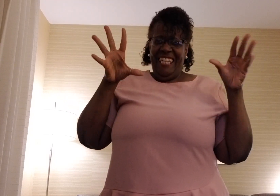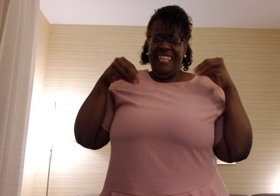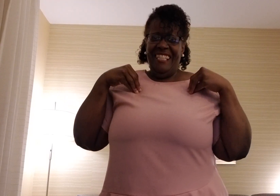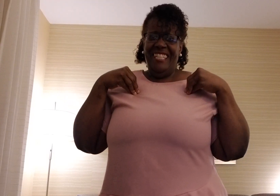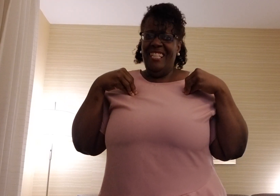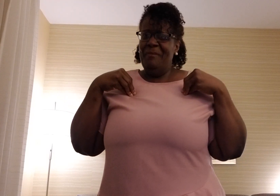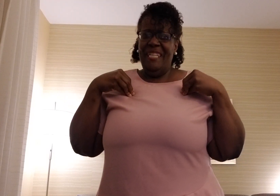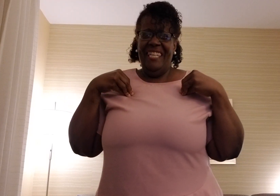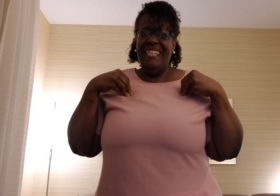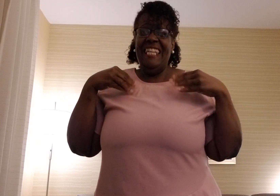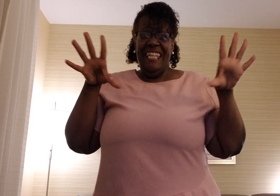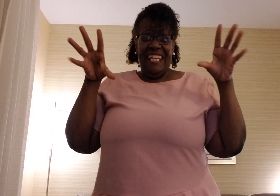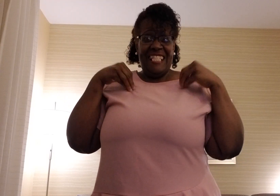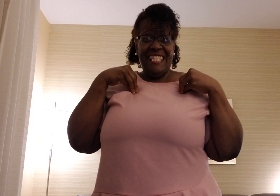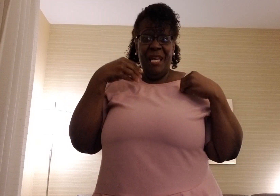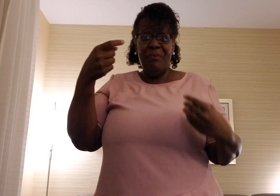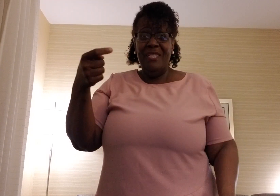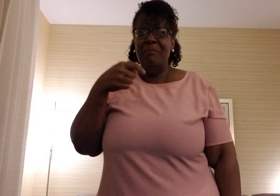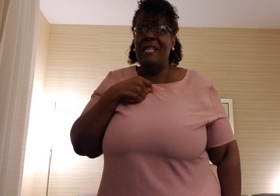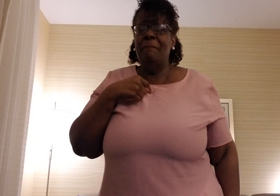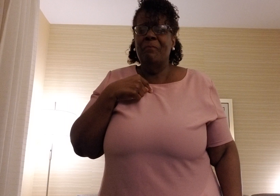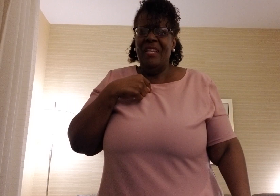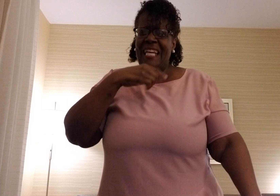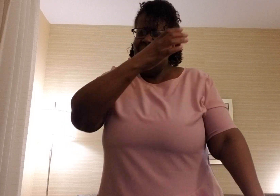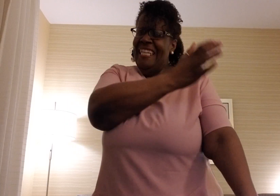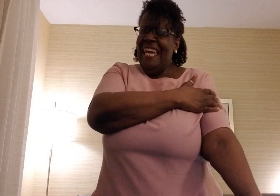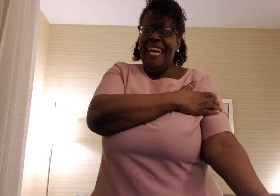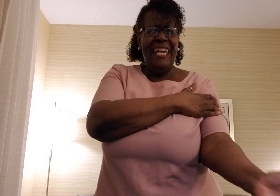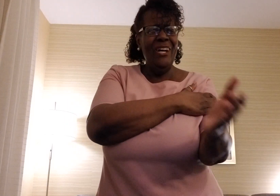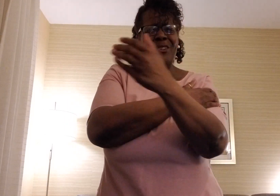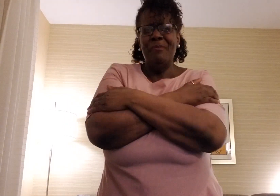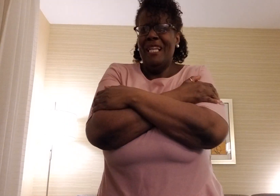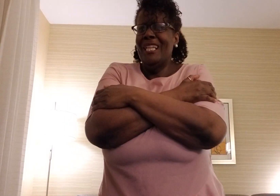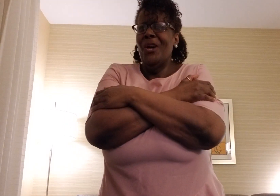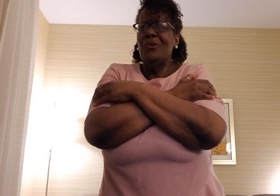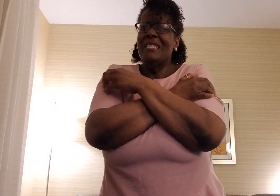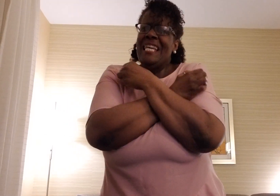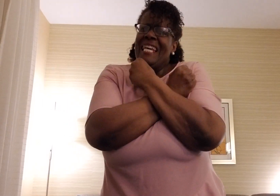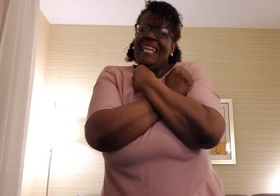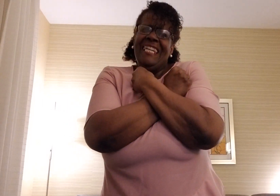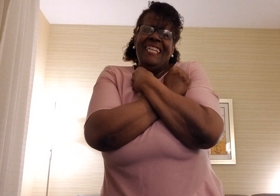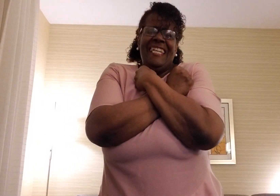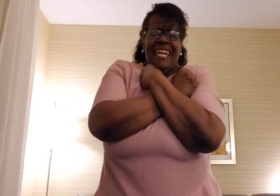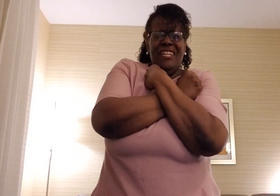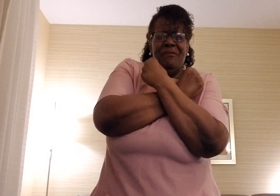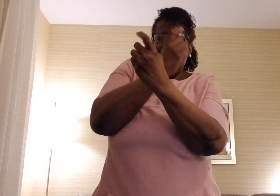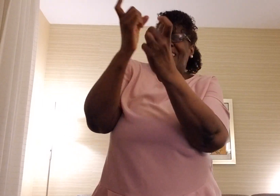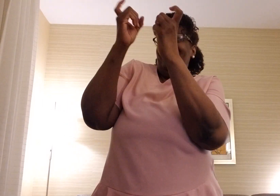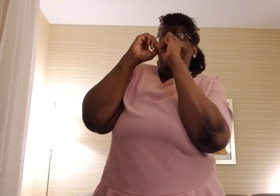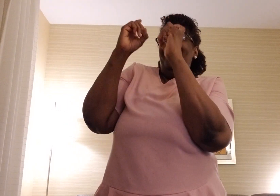He took me in. He accepted me. He held me close. He gave me